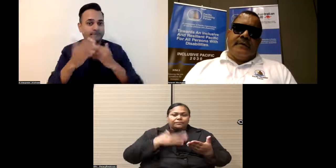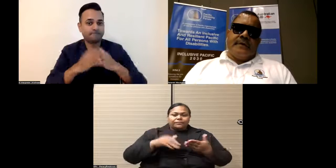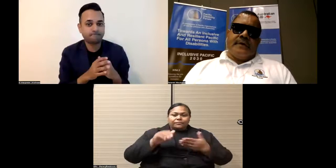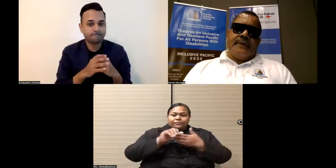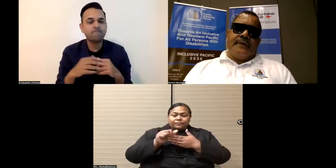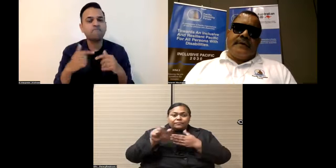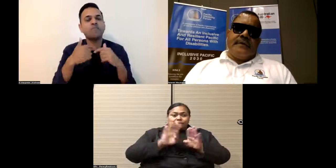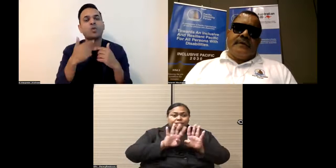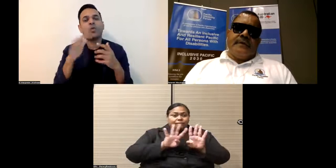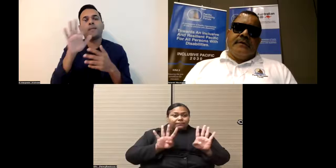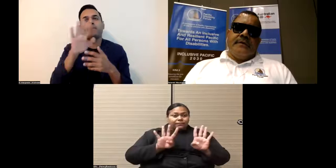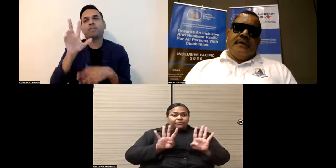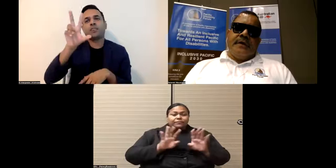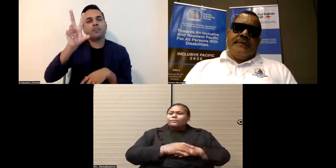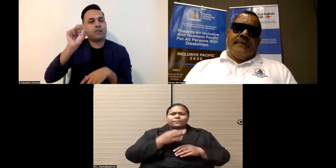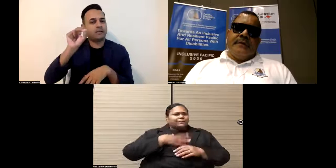very capable